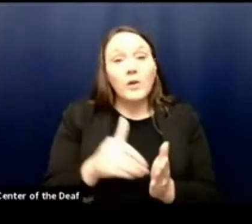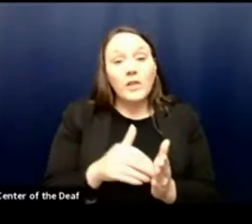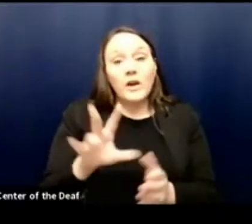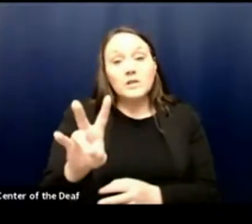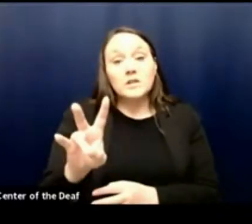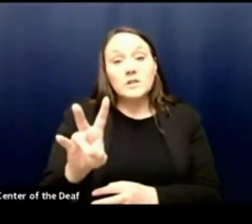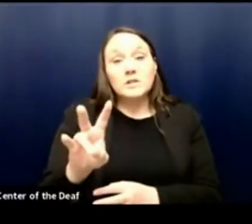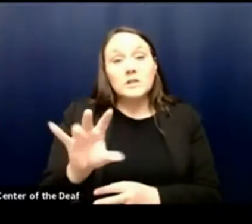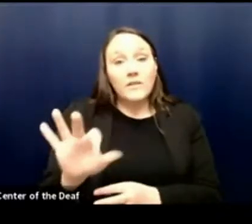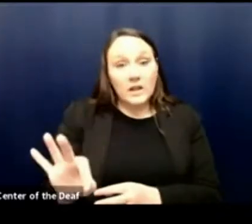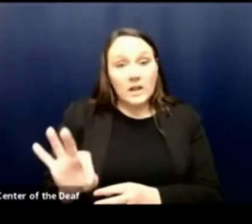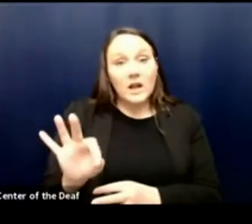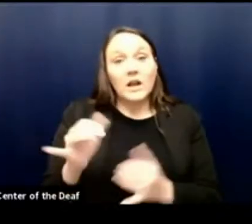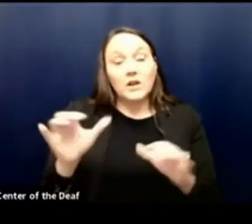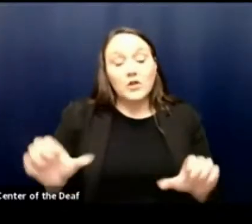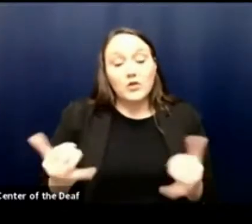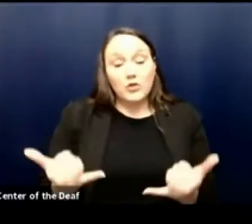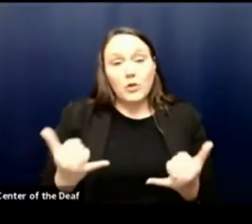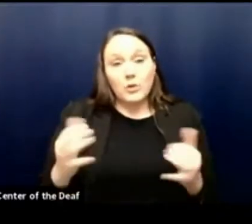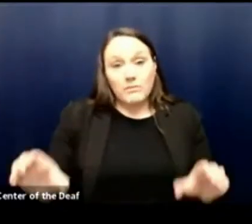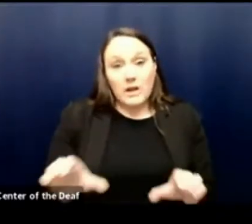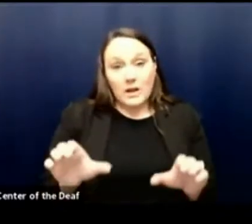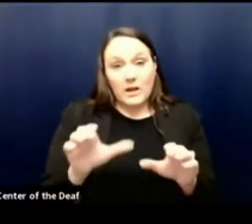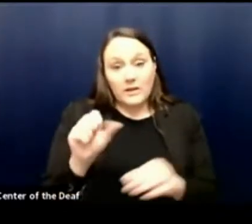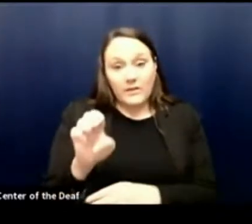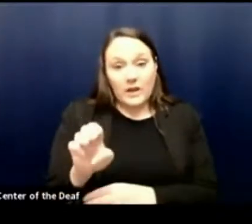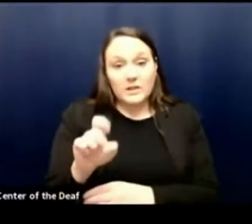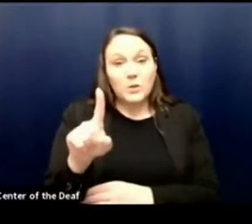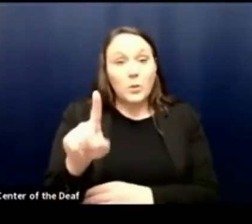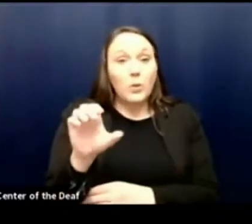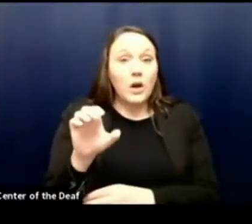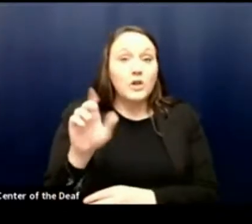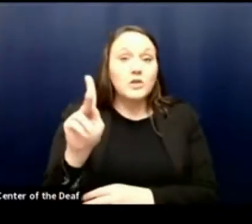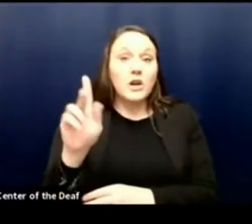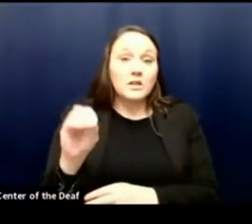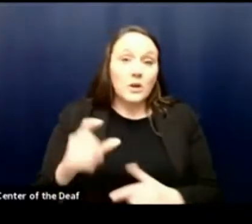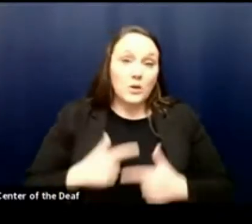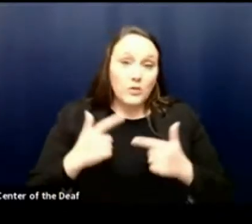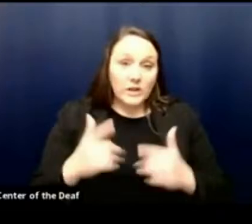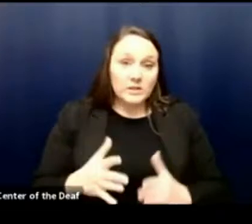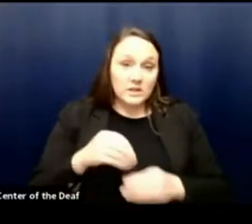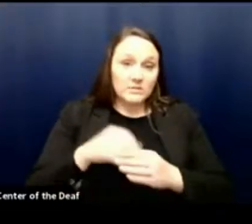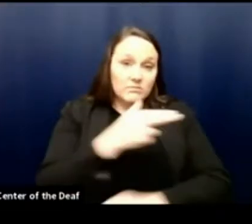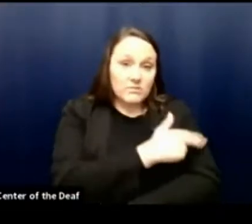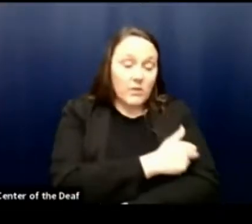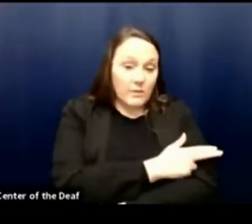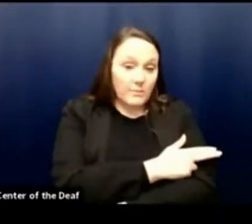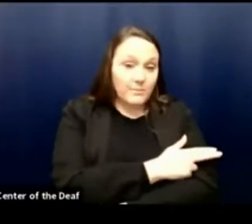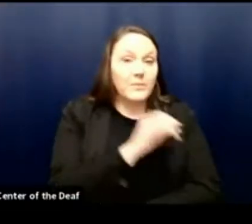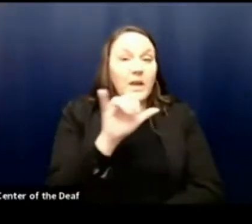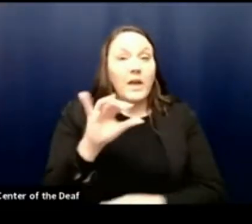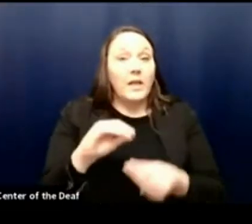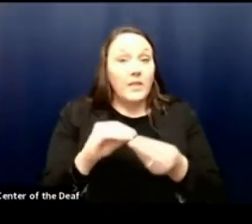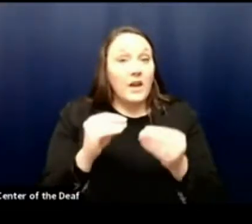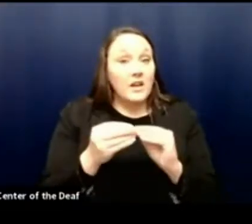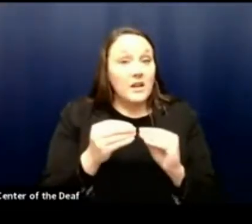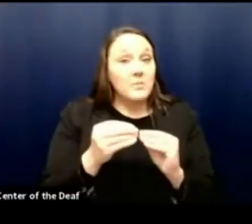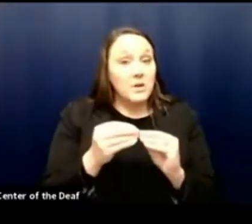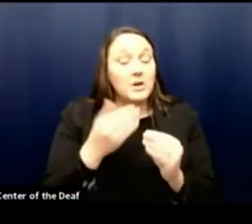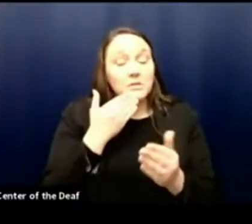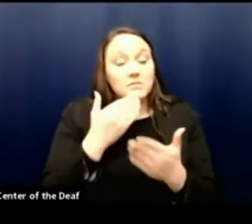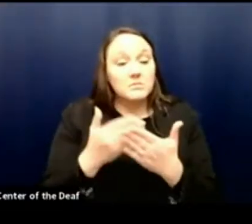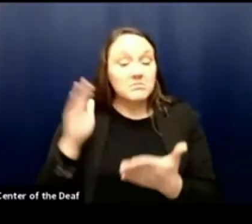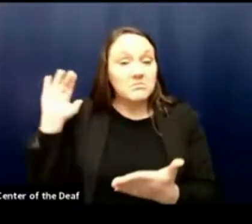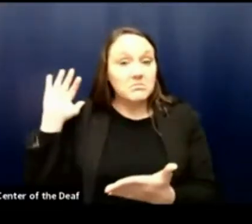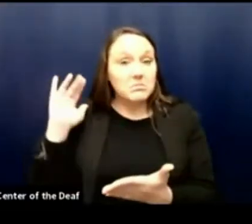3,079 active cases. 100 Knox County residents are currently hospitalized. This number continues to trend in the right